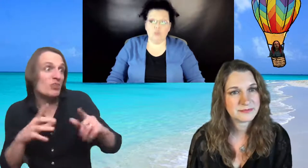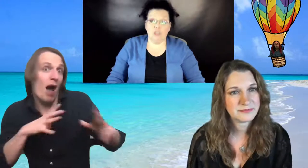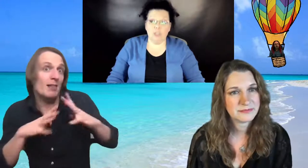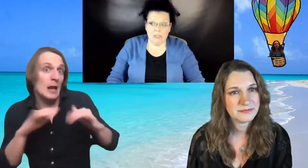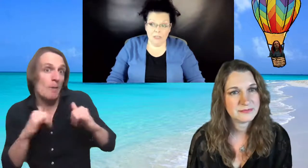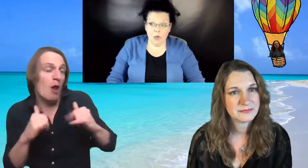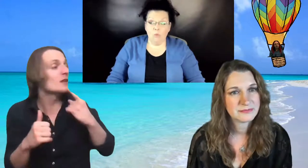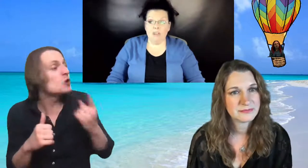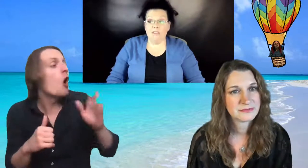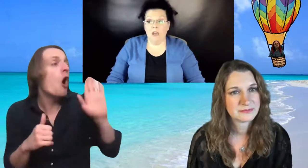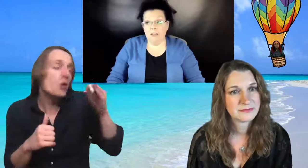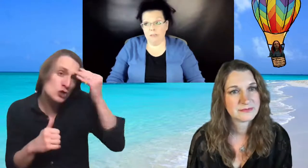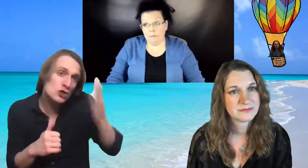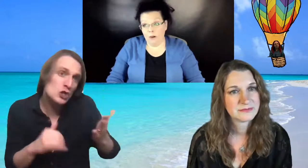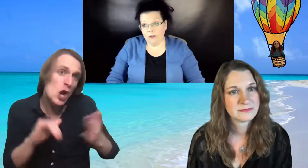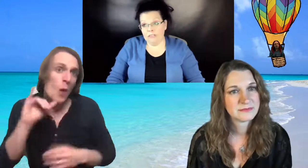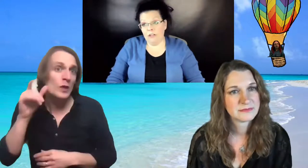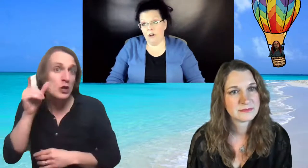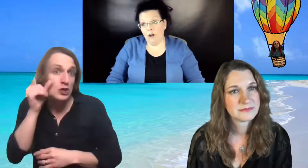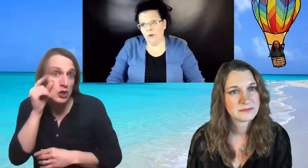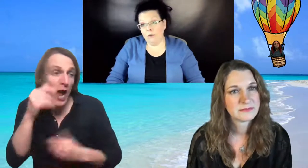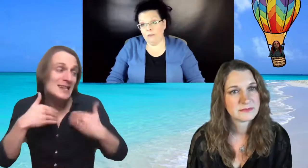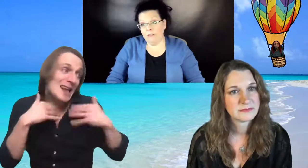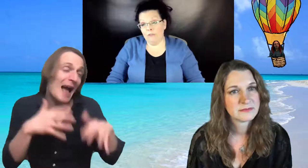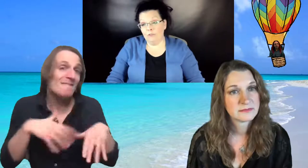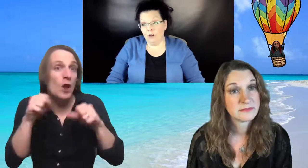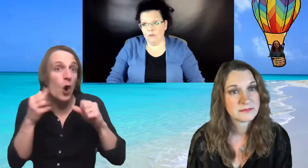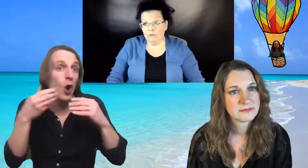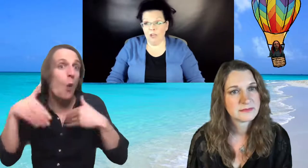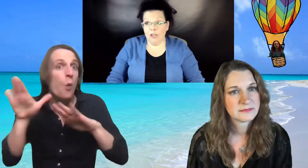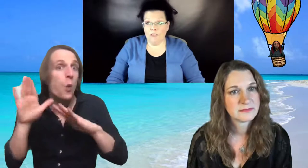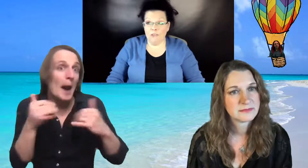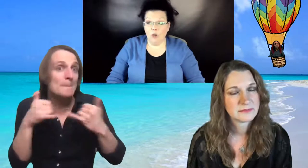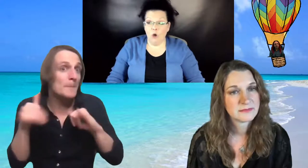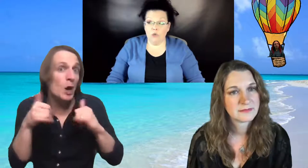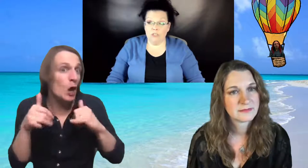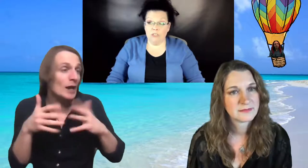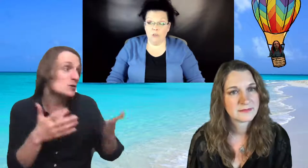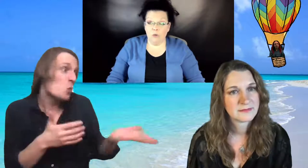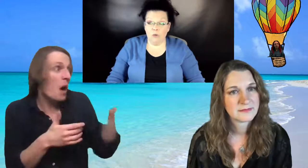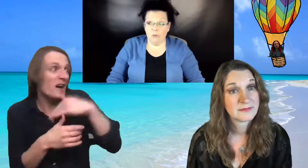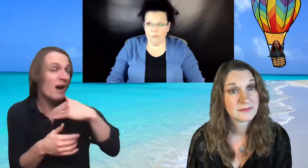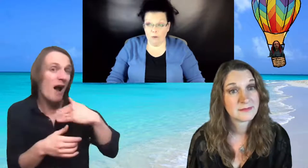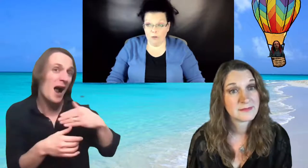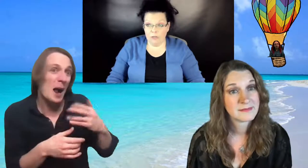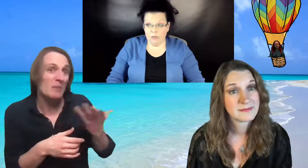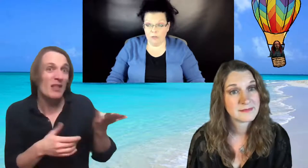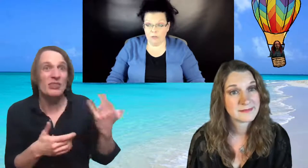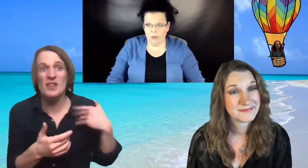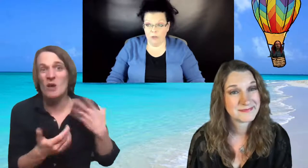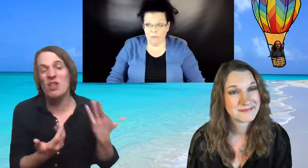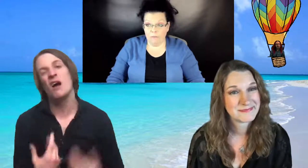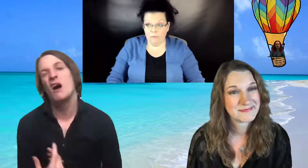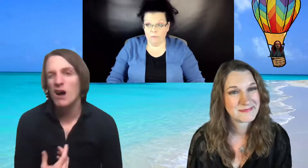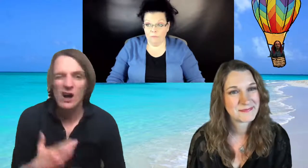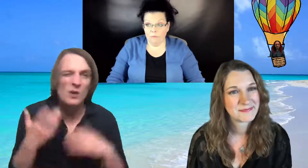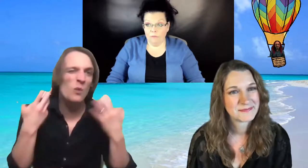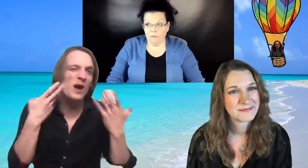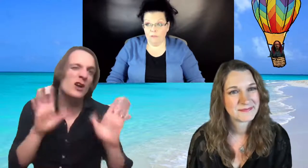So she went to the holiday party and said, oh, I want to let you know, John's hosting a going away party. Why don't you